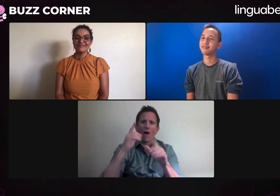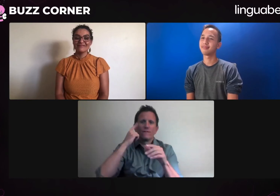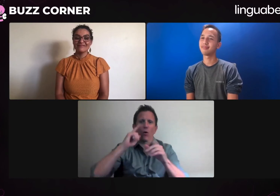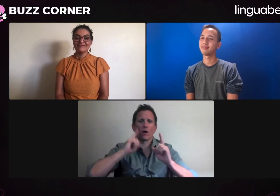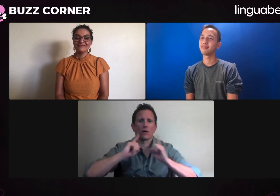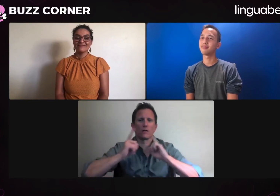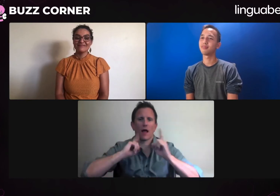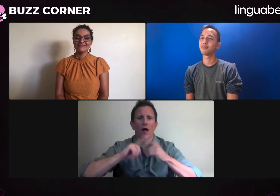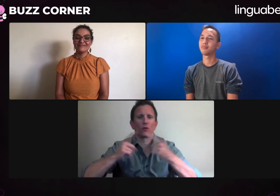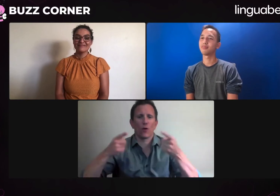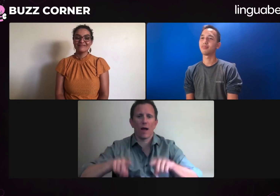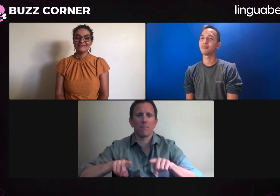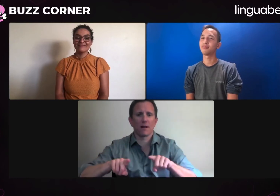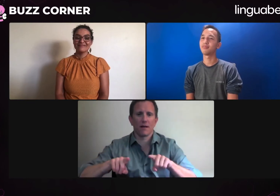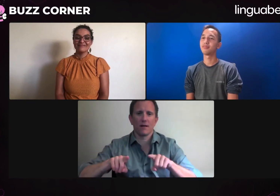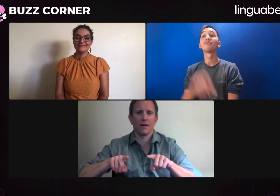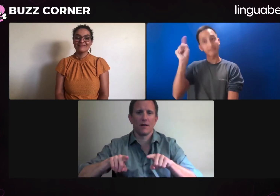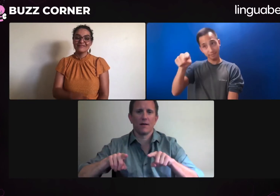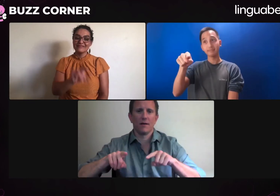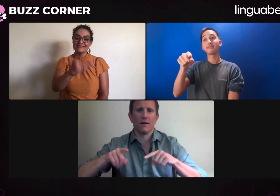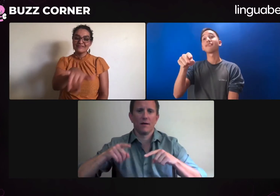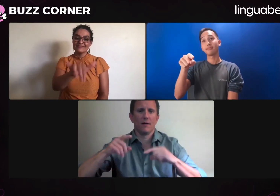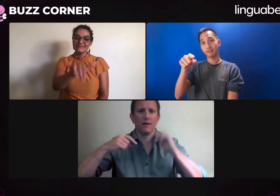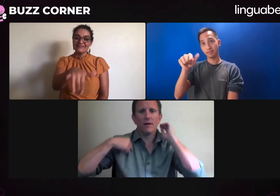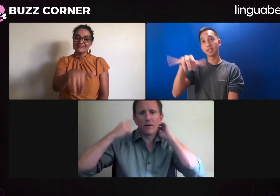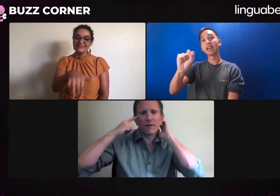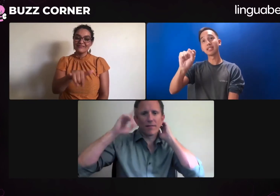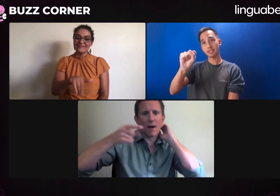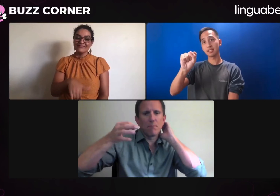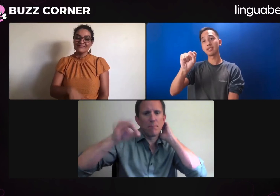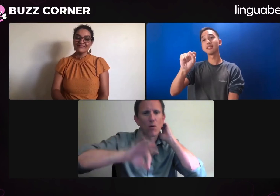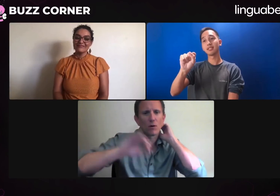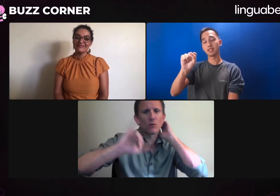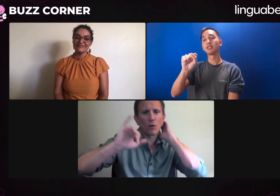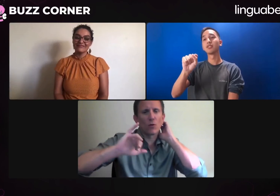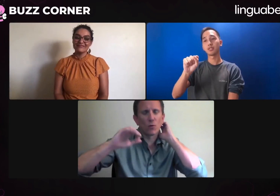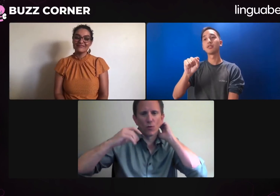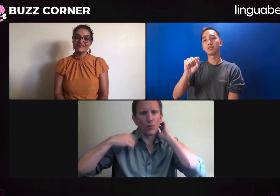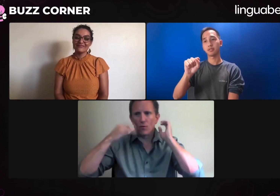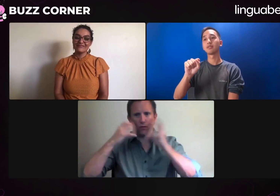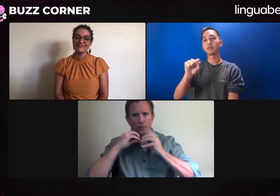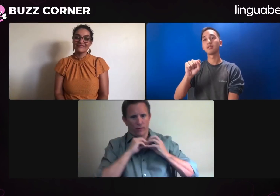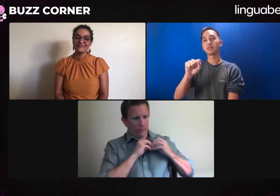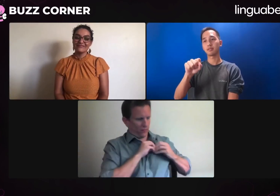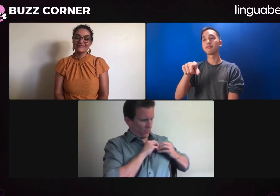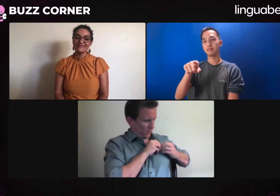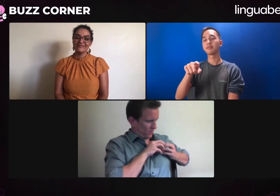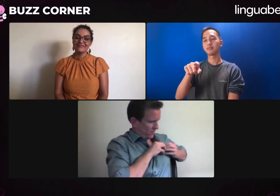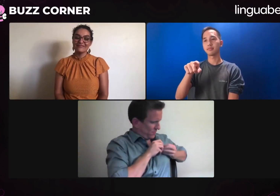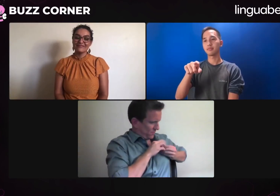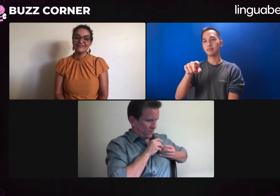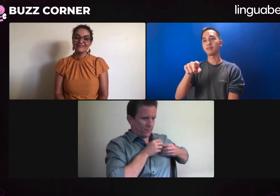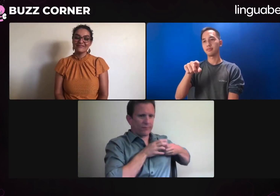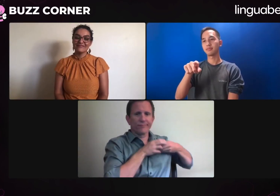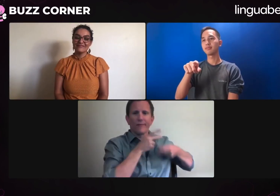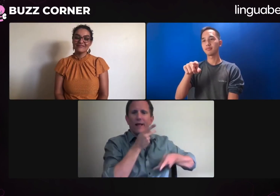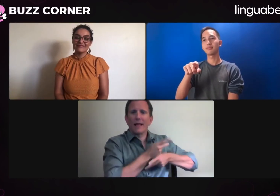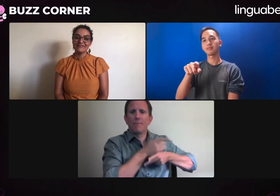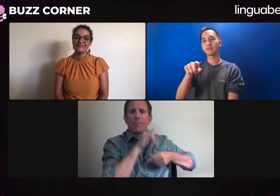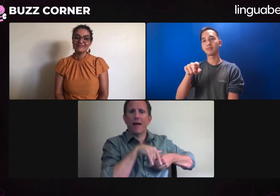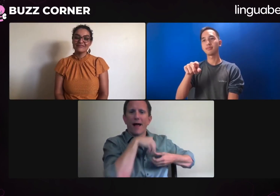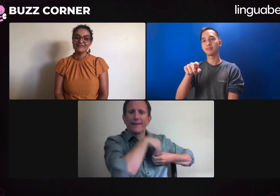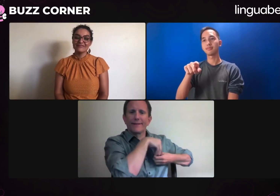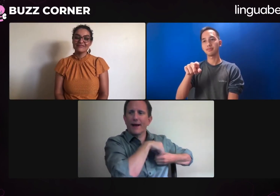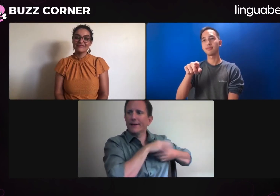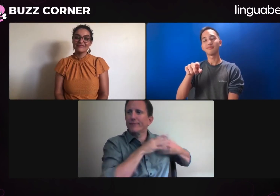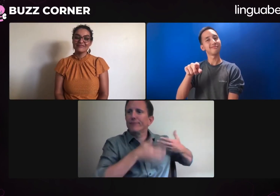And to add, allow the dialogue to happen, right? We have to exactly. I think that's critical. Absolutely. We can't